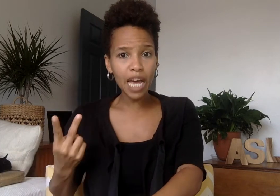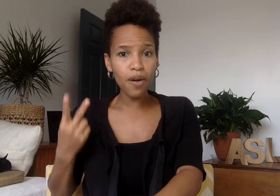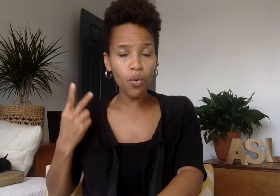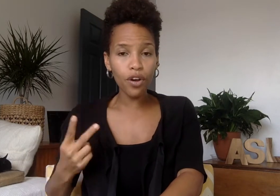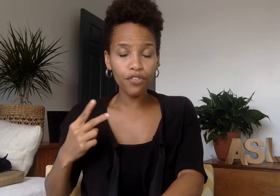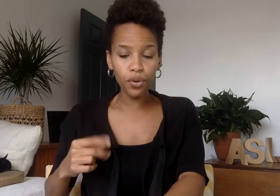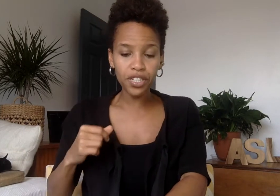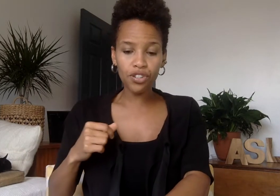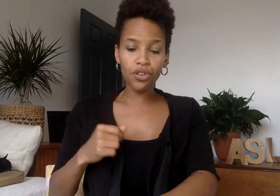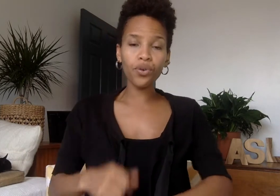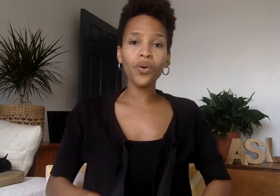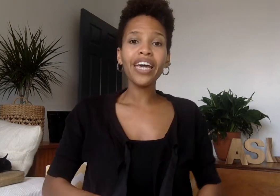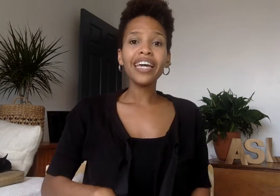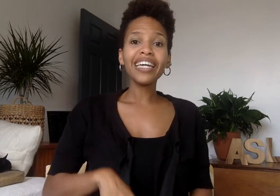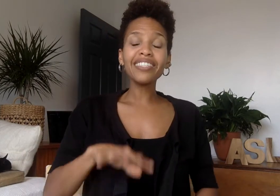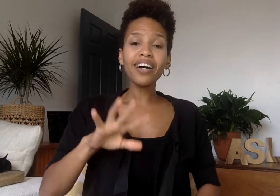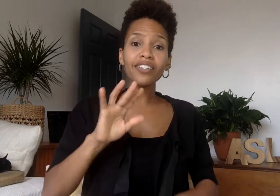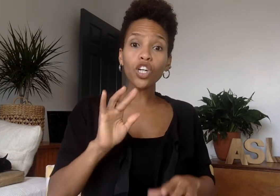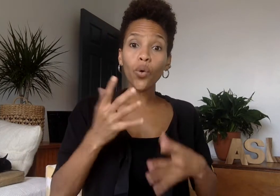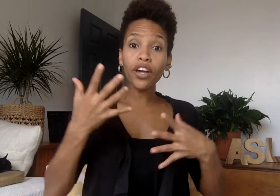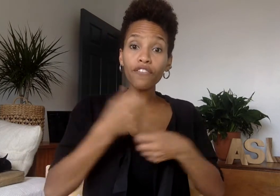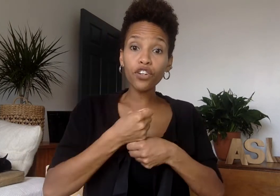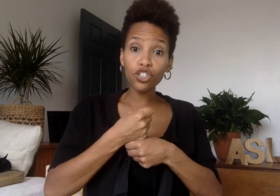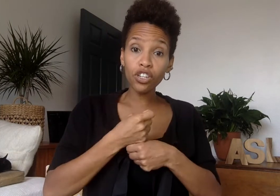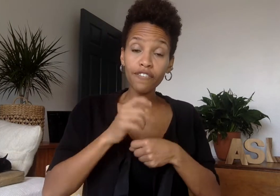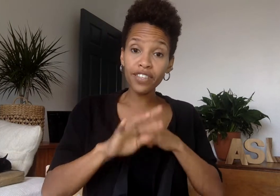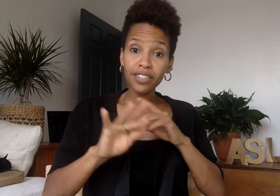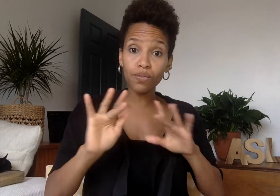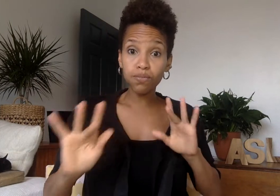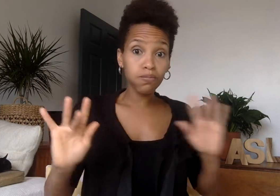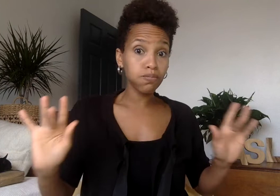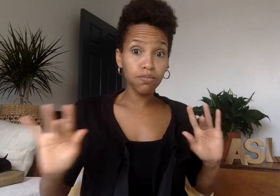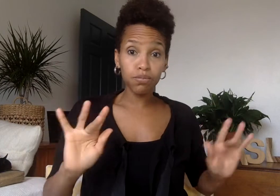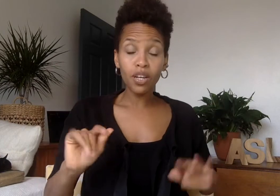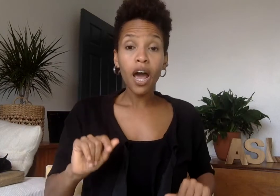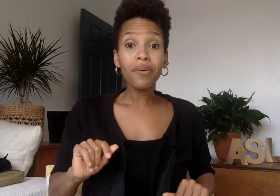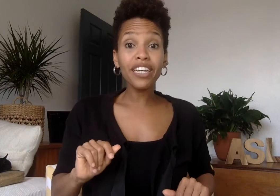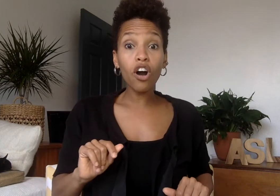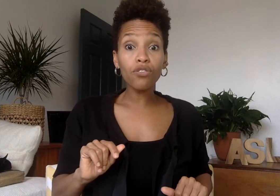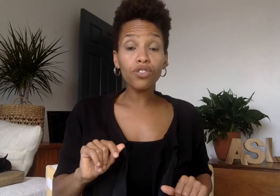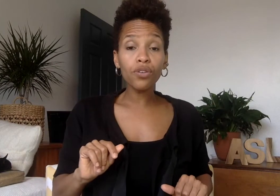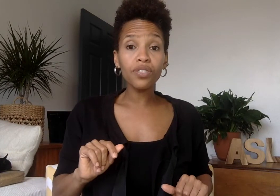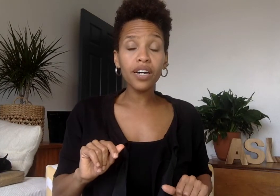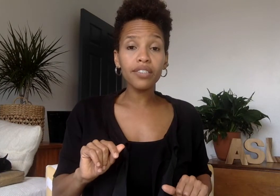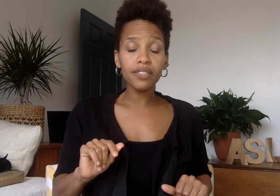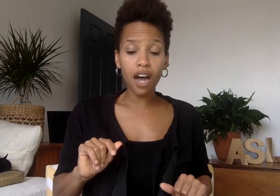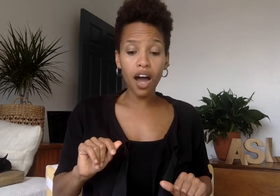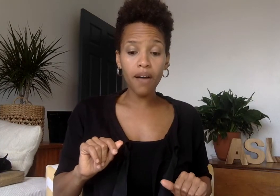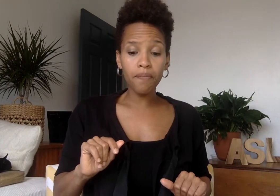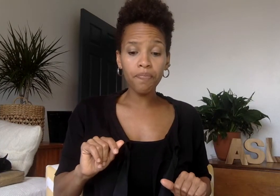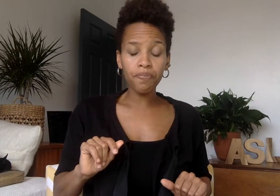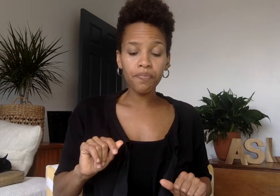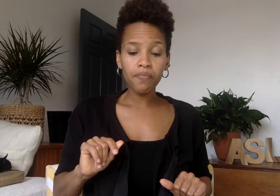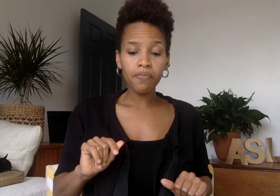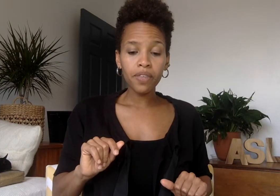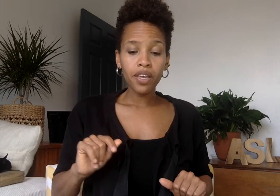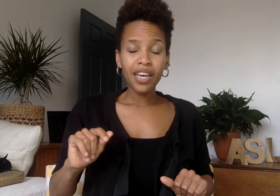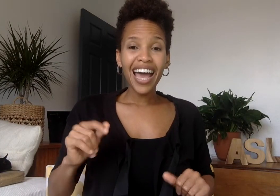at 142. He does a quick version of this, but he also does have.